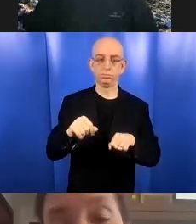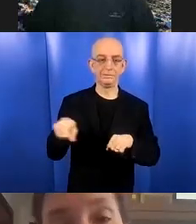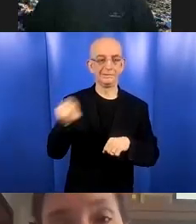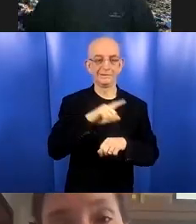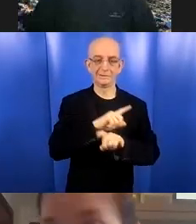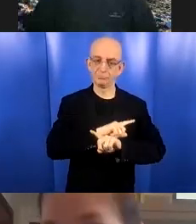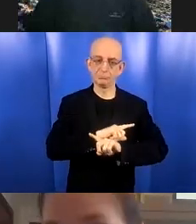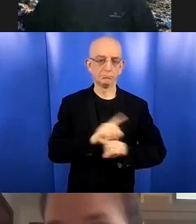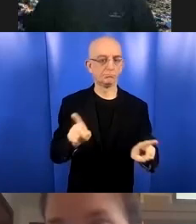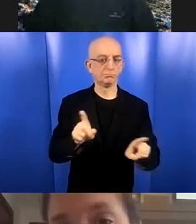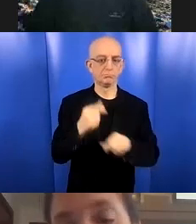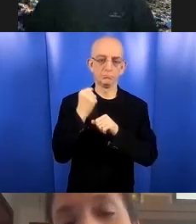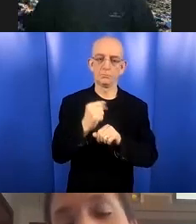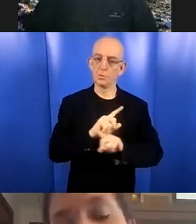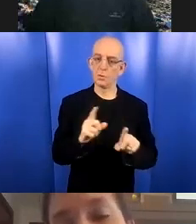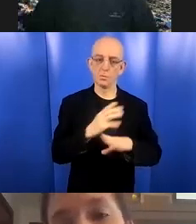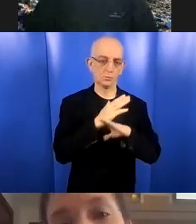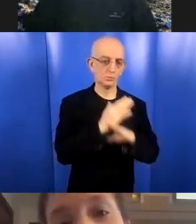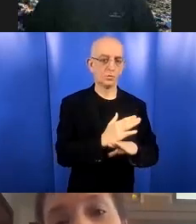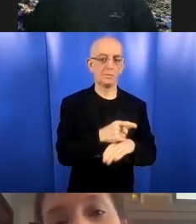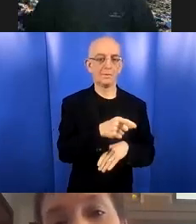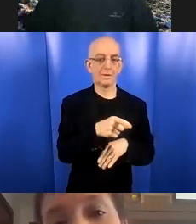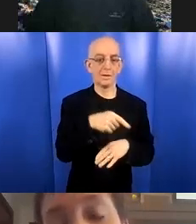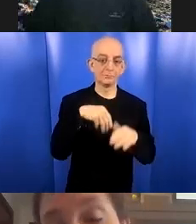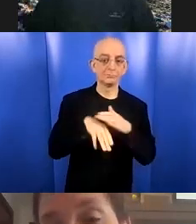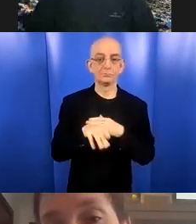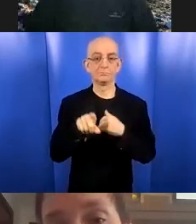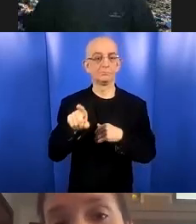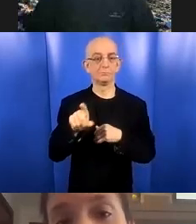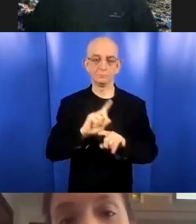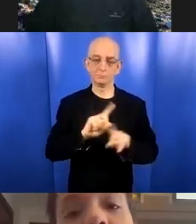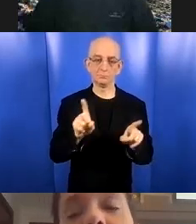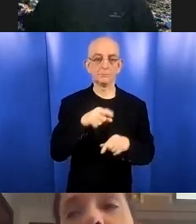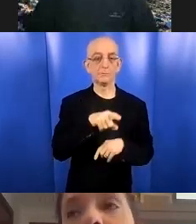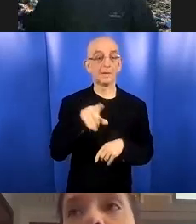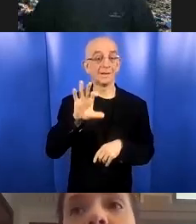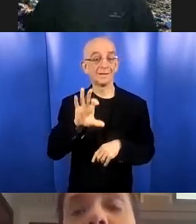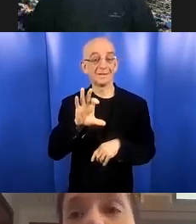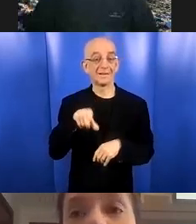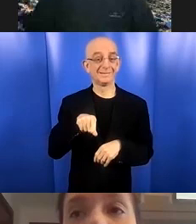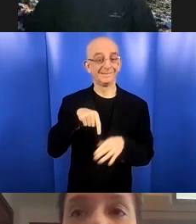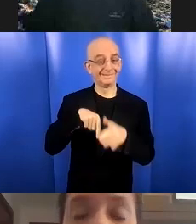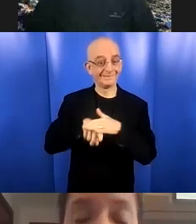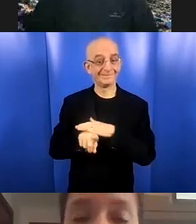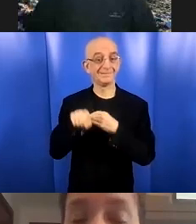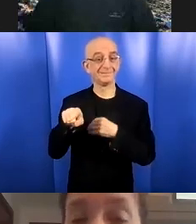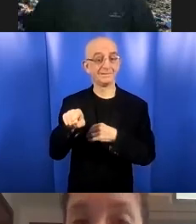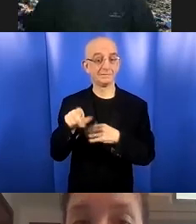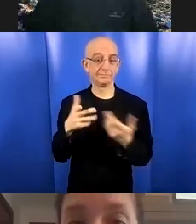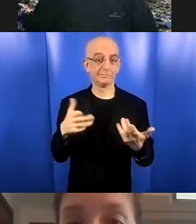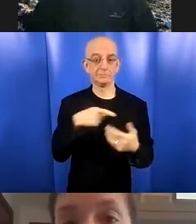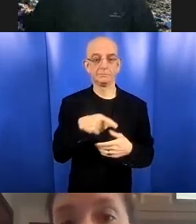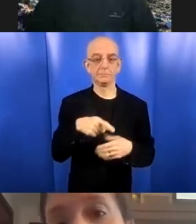restricting access to the bathroom within the parliament because they were staging a sit-in, but also by restricting, for instance,